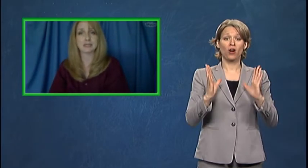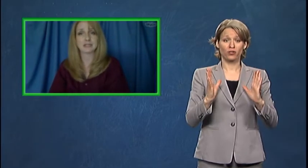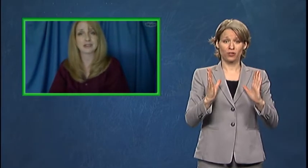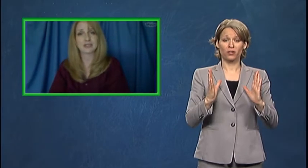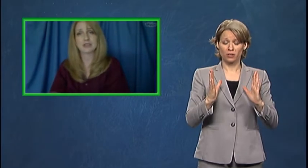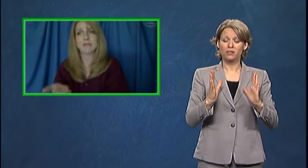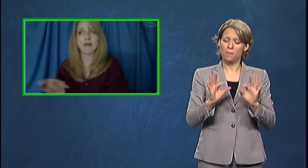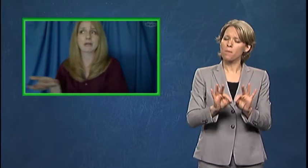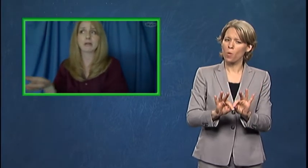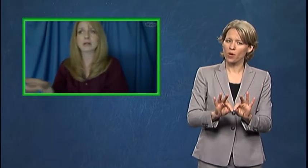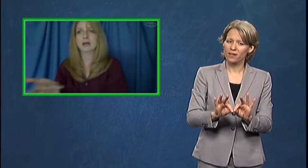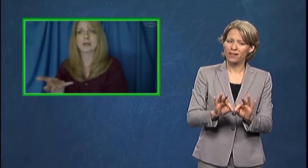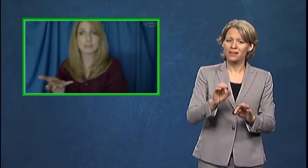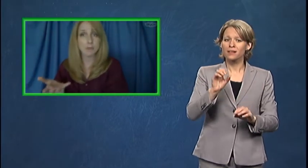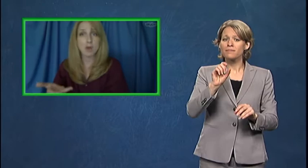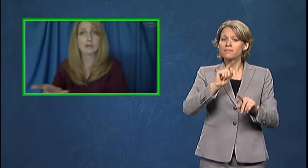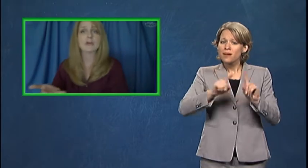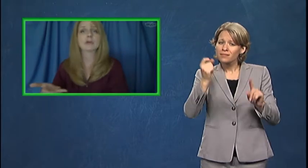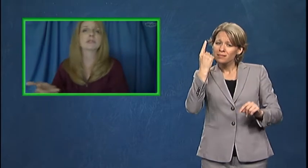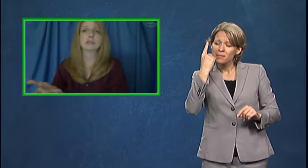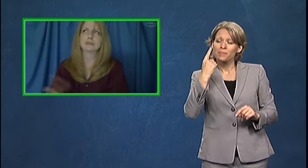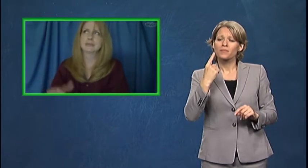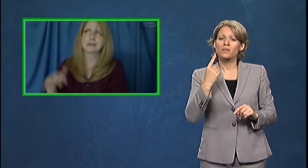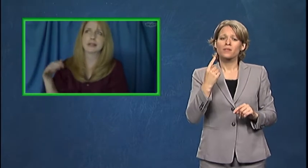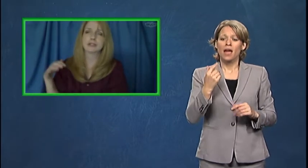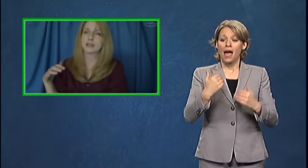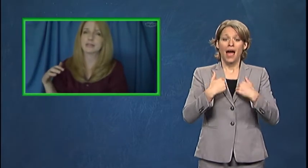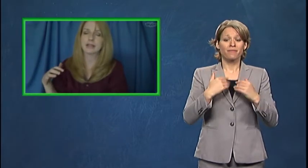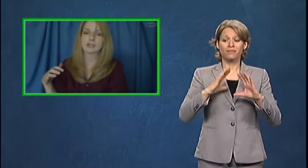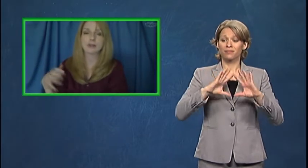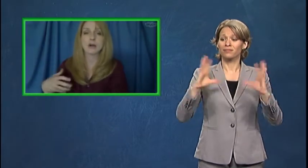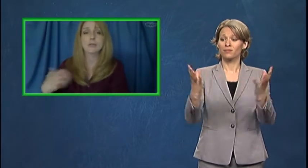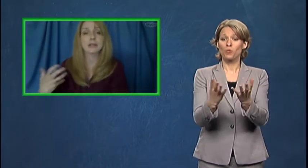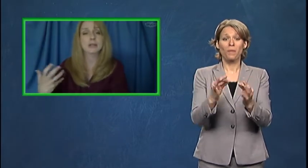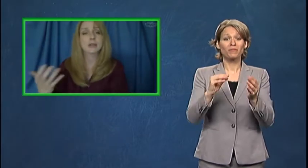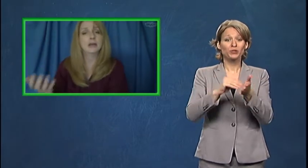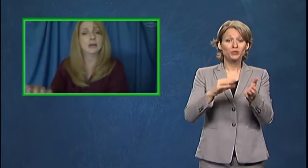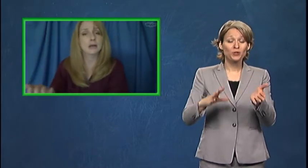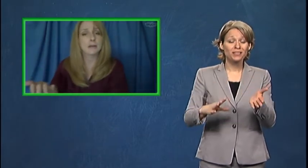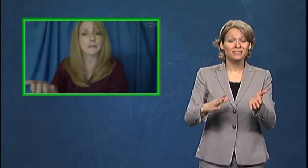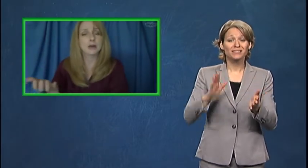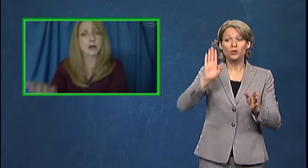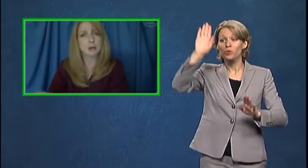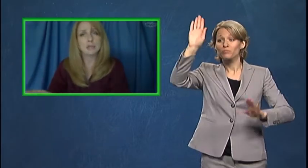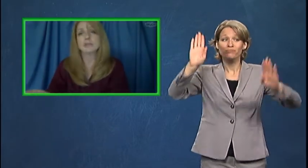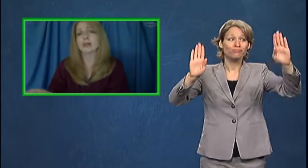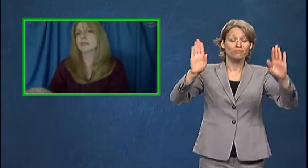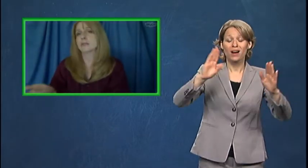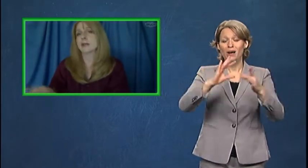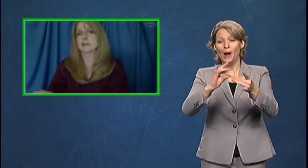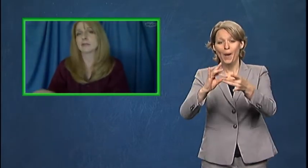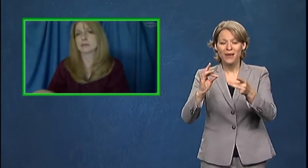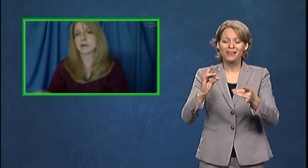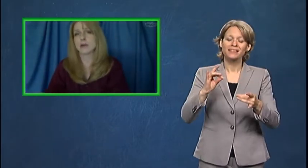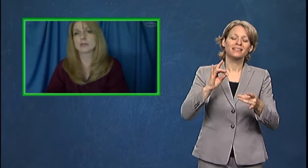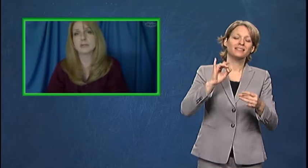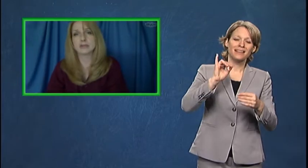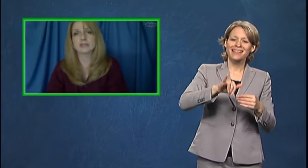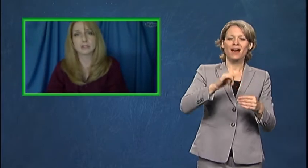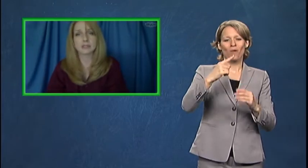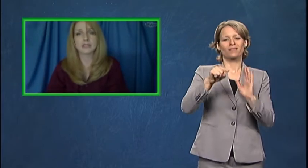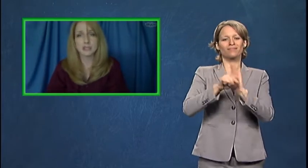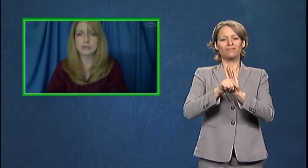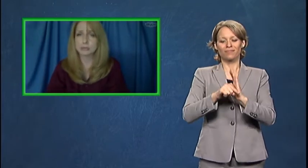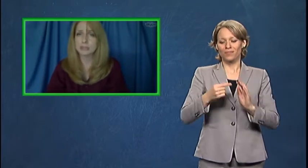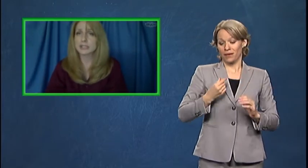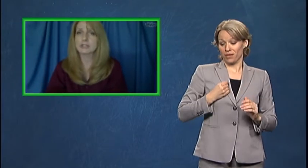some discussion among a smaller number of students, not a giant lecture hall, but omnidirectional microphones are also